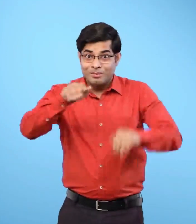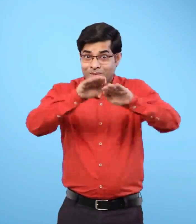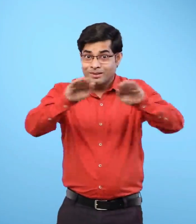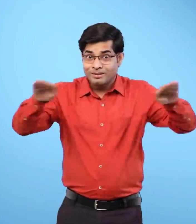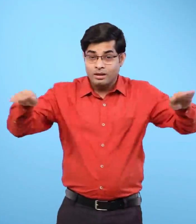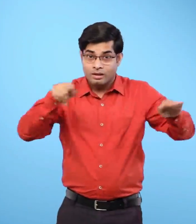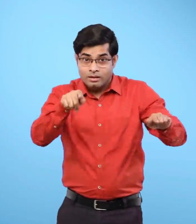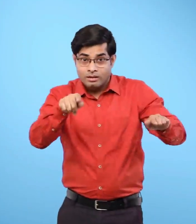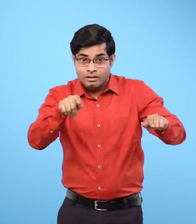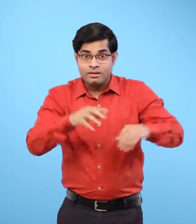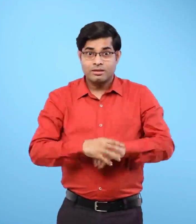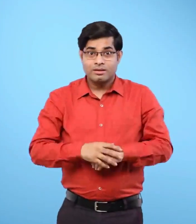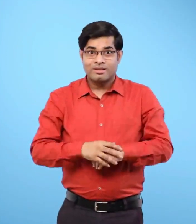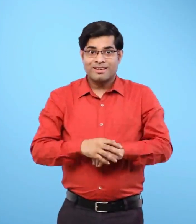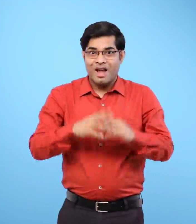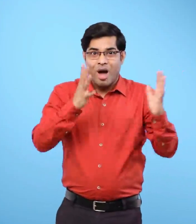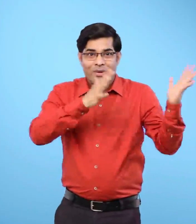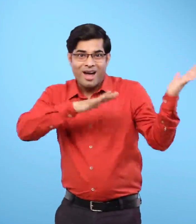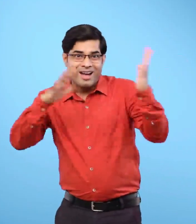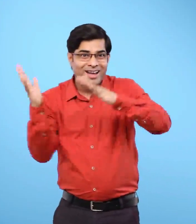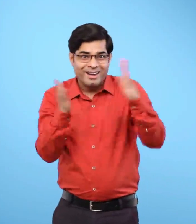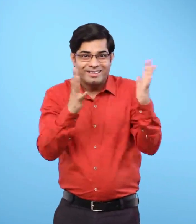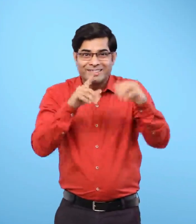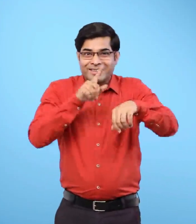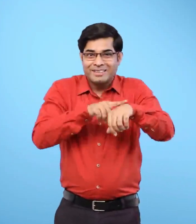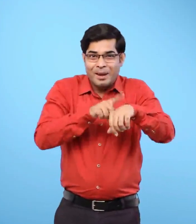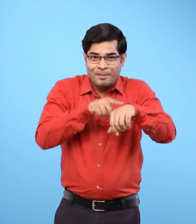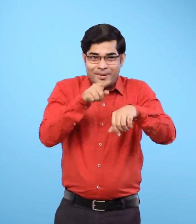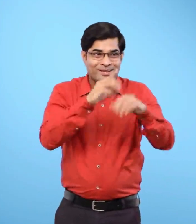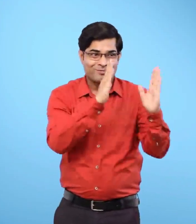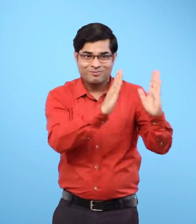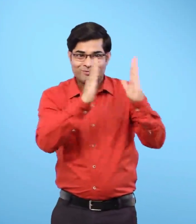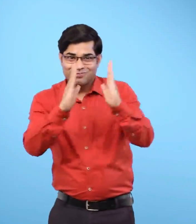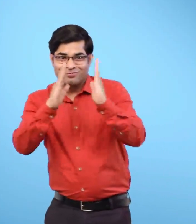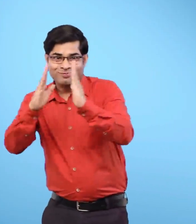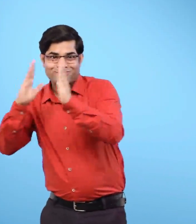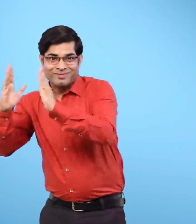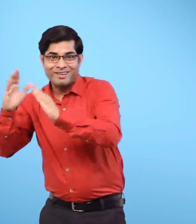Encourage children to share their own experiences about different seasons.